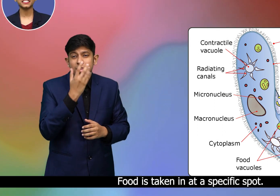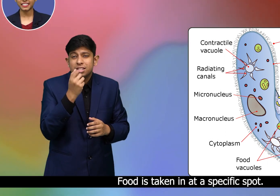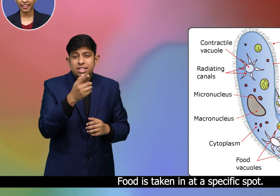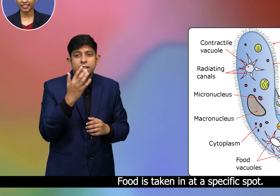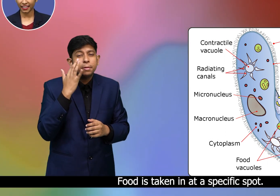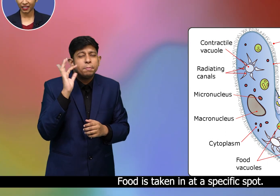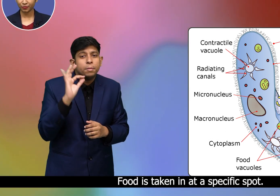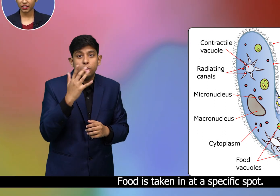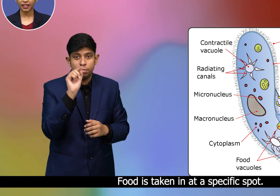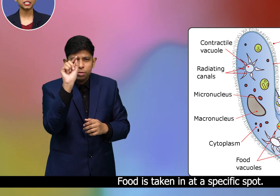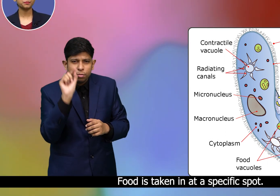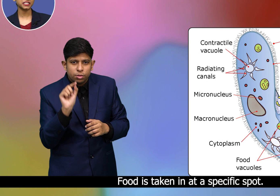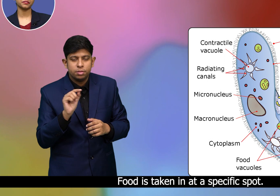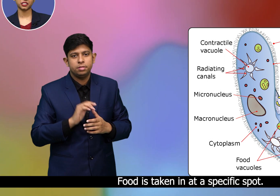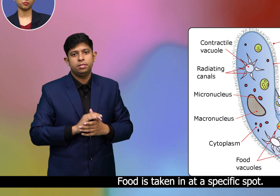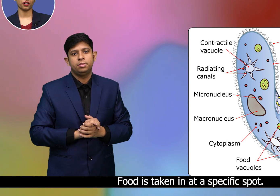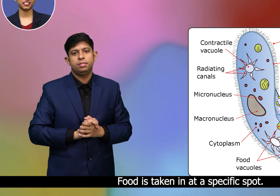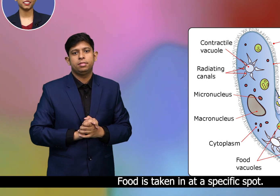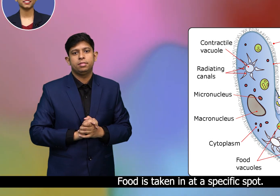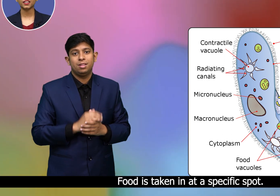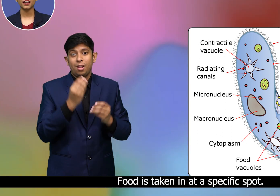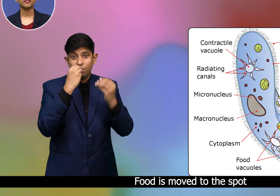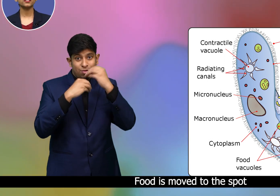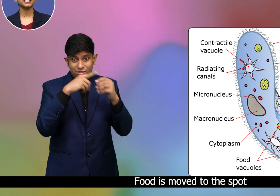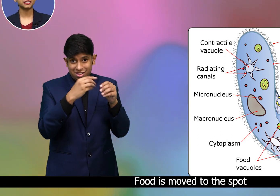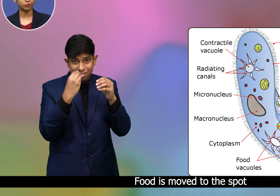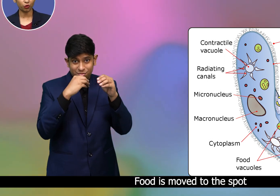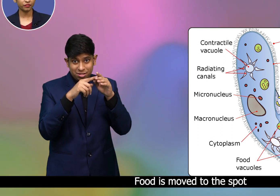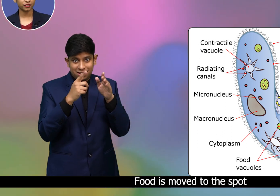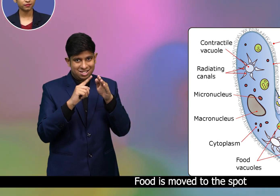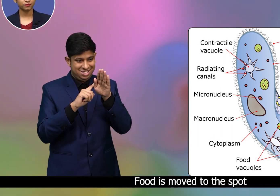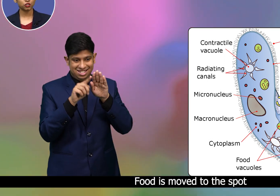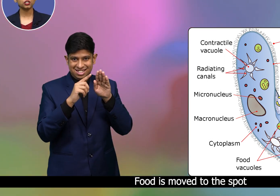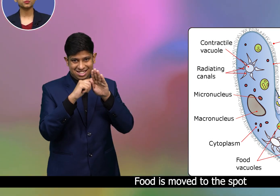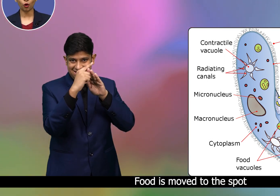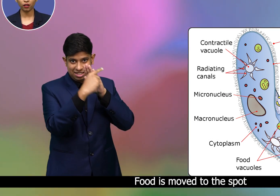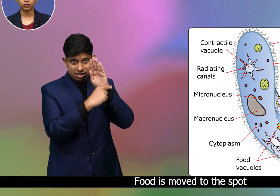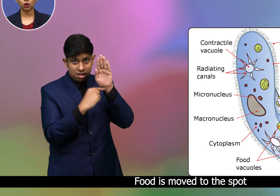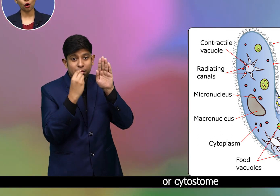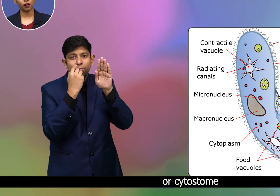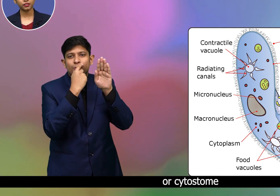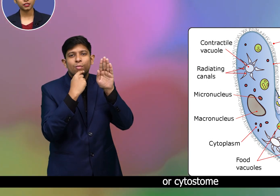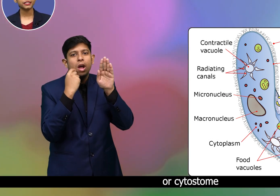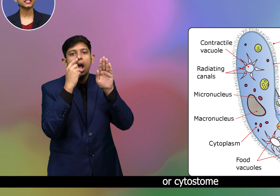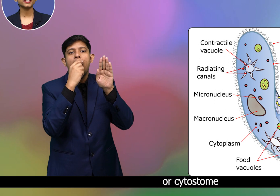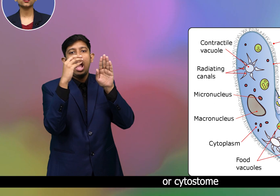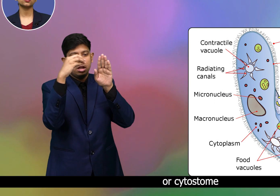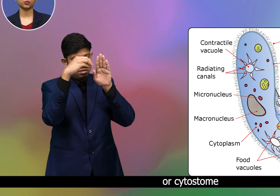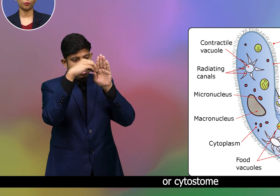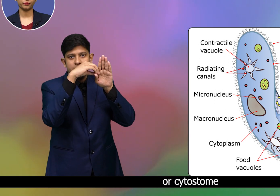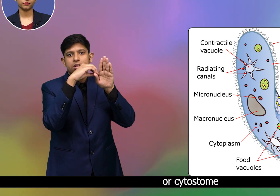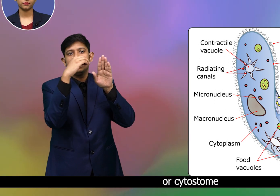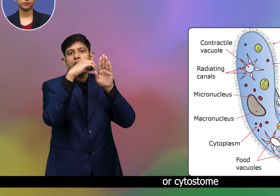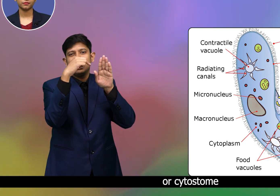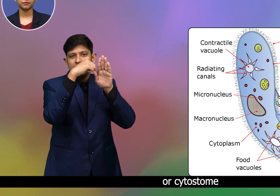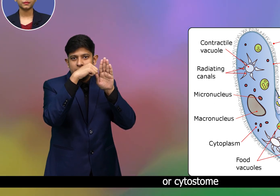Food is taken in at a specific spot. Food is moved to the spot or